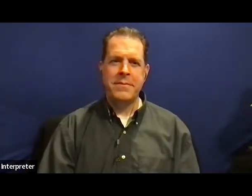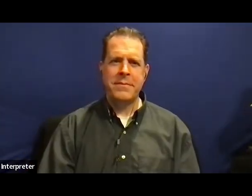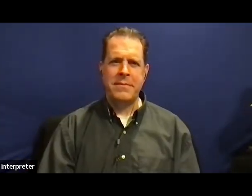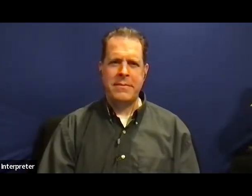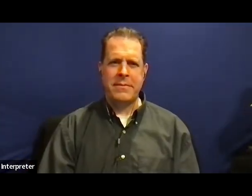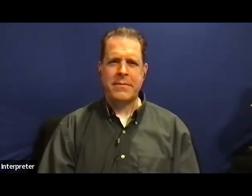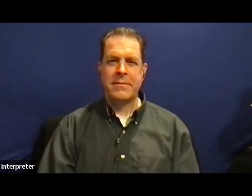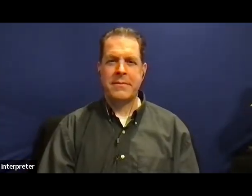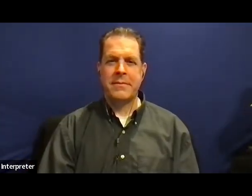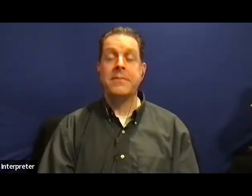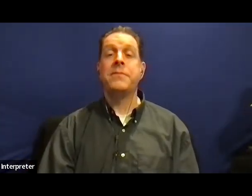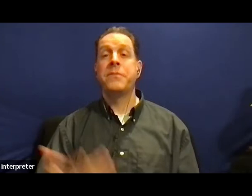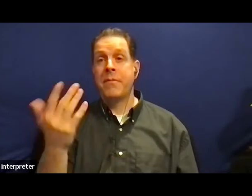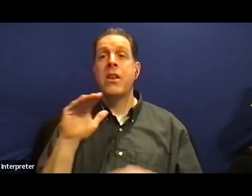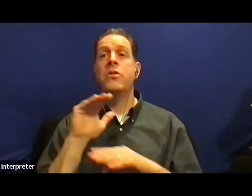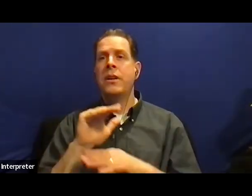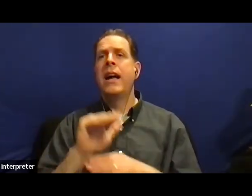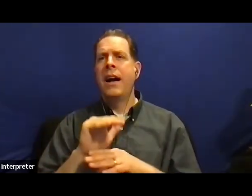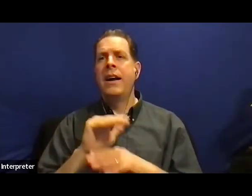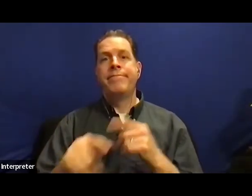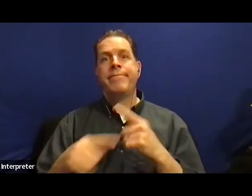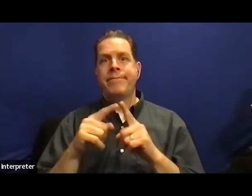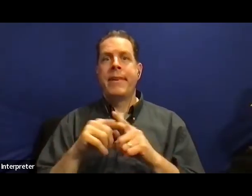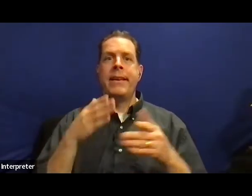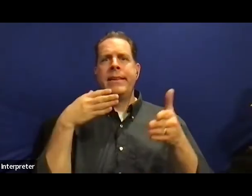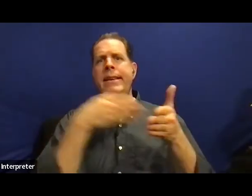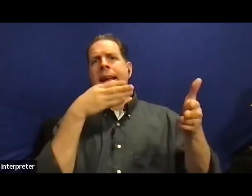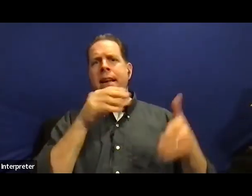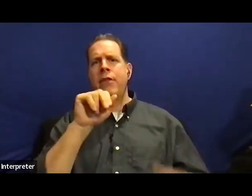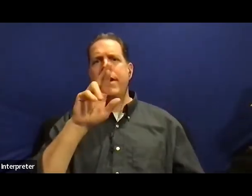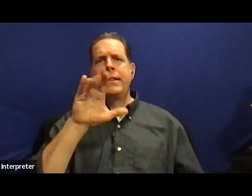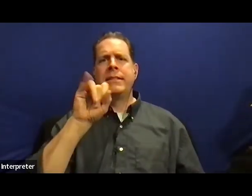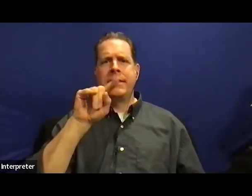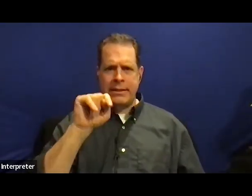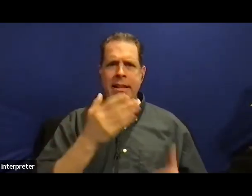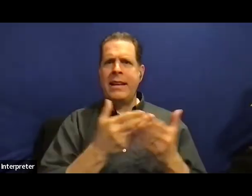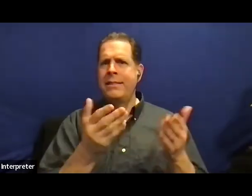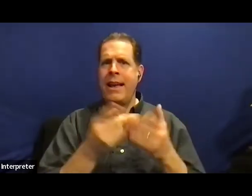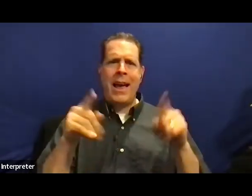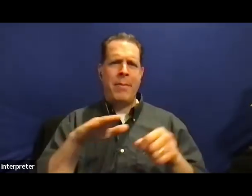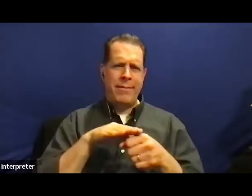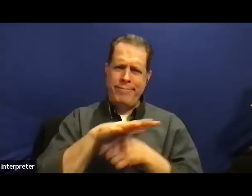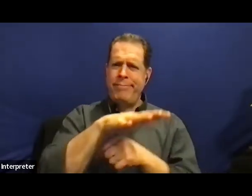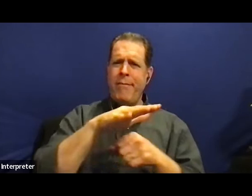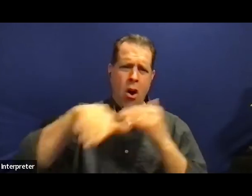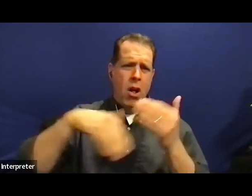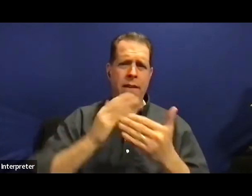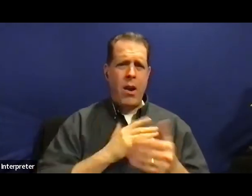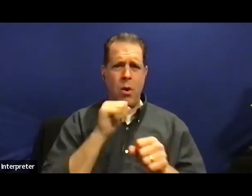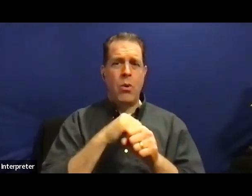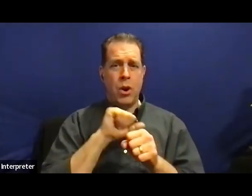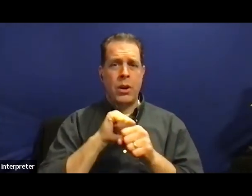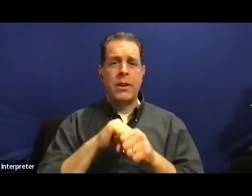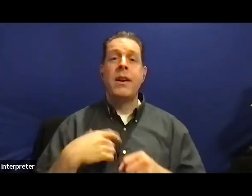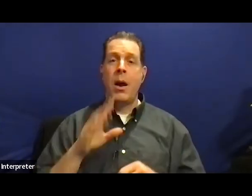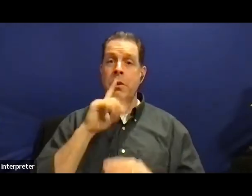Now tonight, in addition to the anti-racist transformation efforts that spanned every aspect of our work, I will